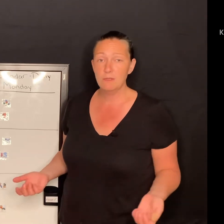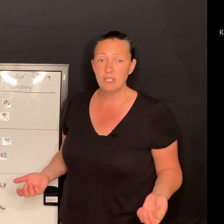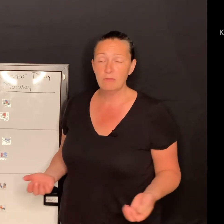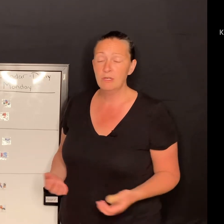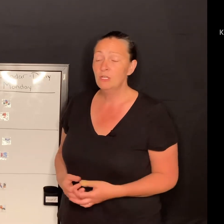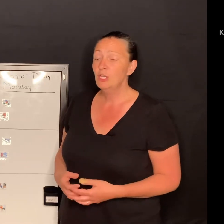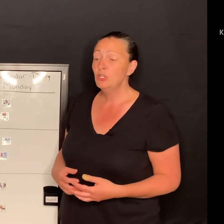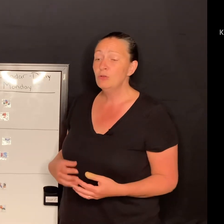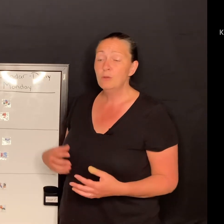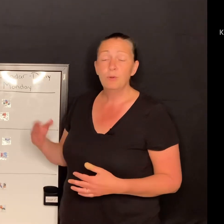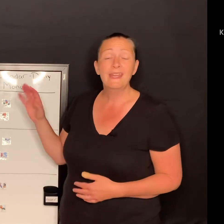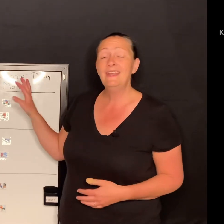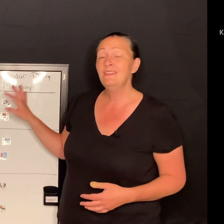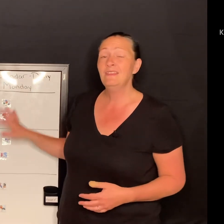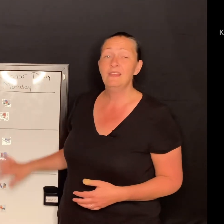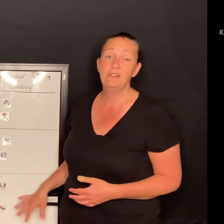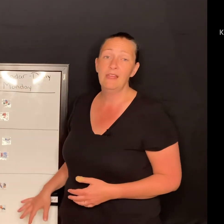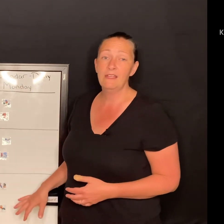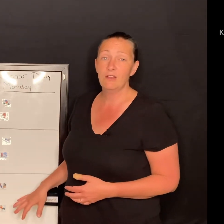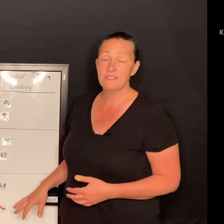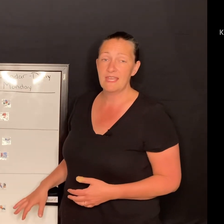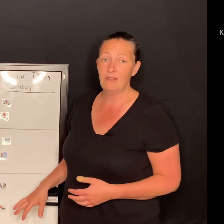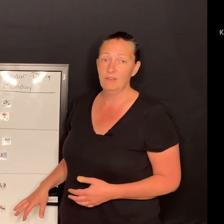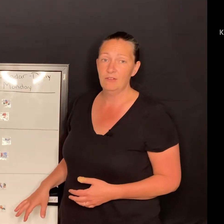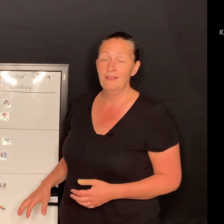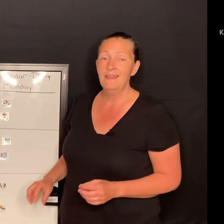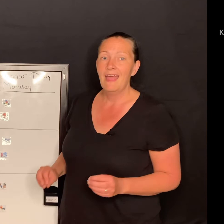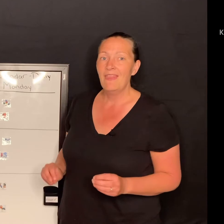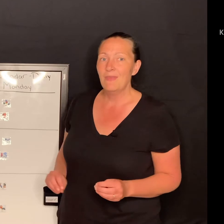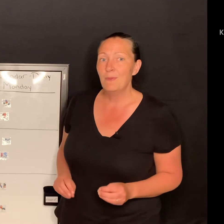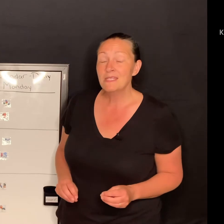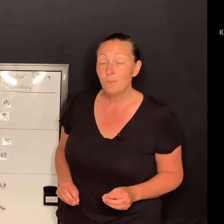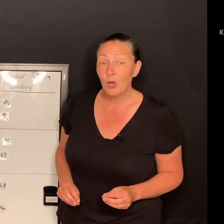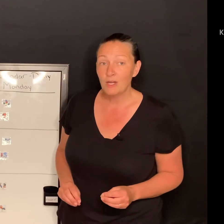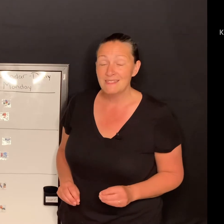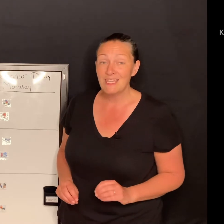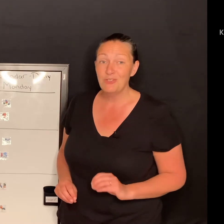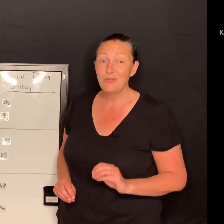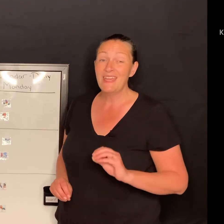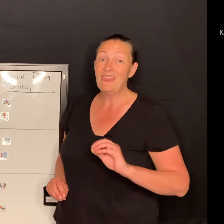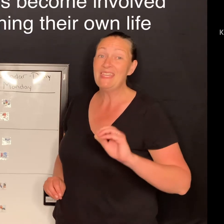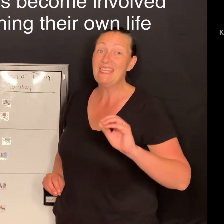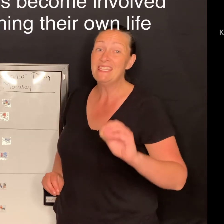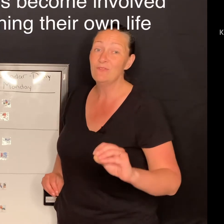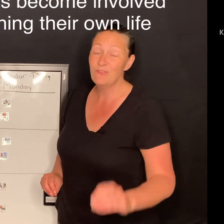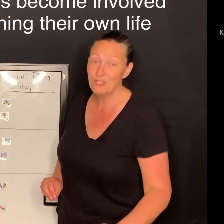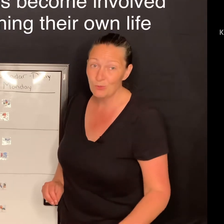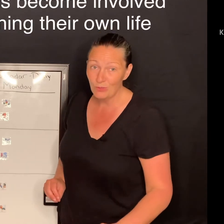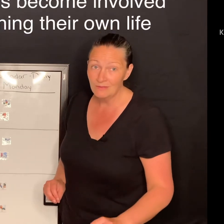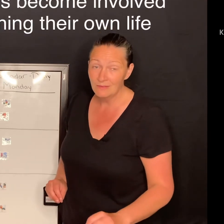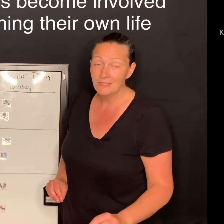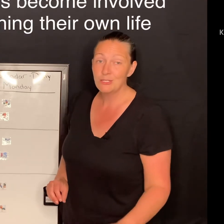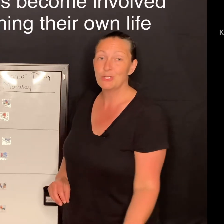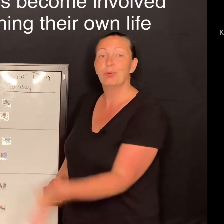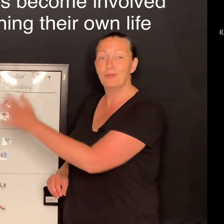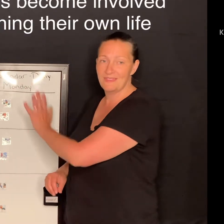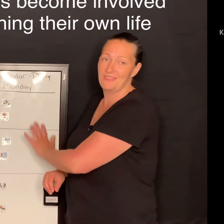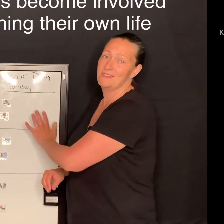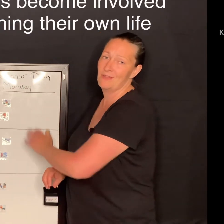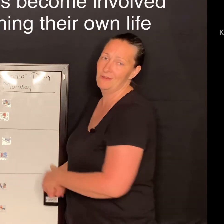out. You can put anything that you like on this calendar. And the best part is that you can get the individual to put the things on their